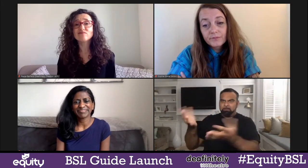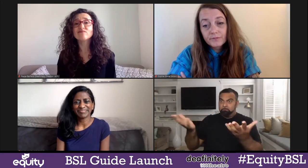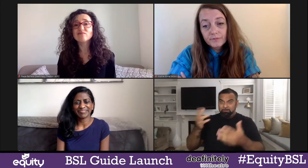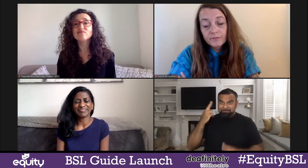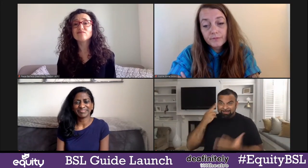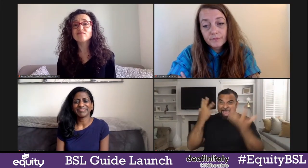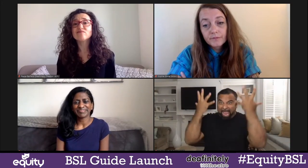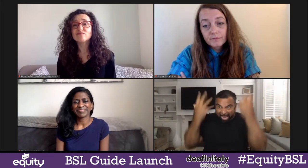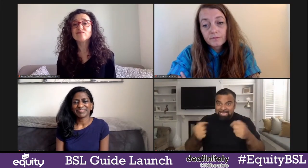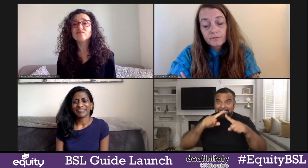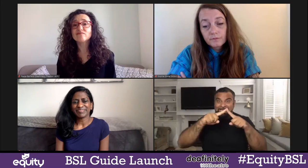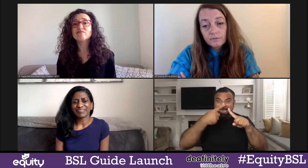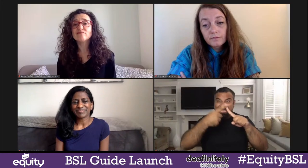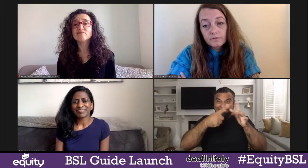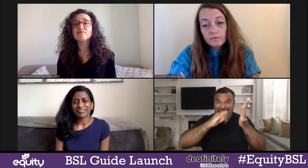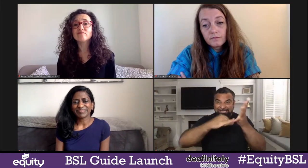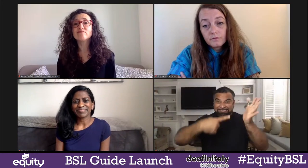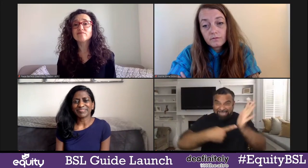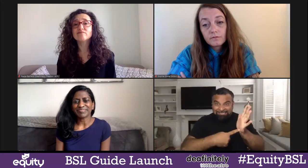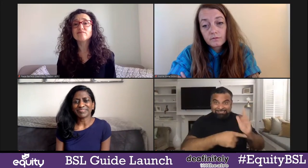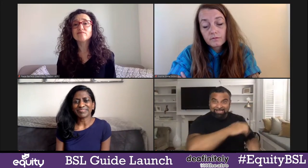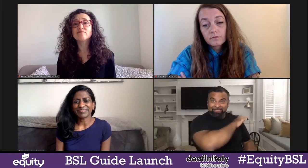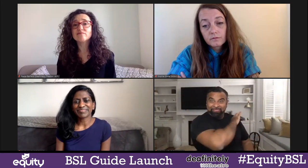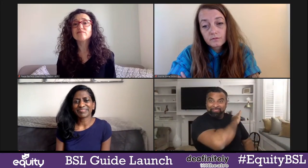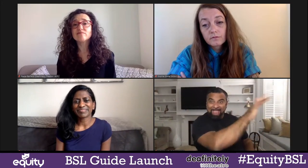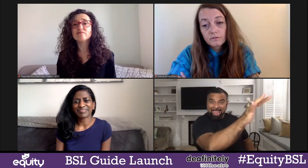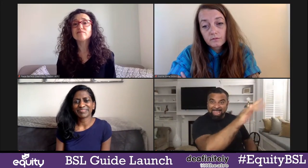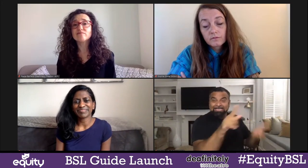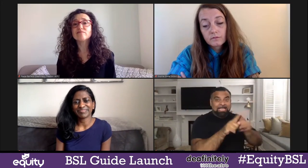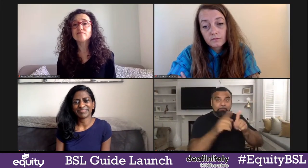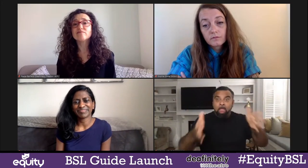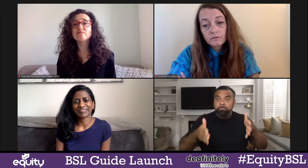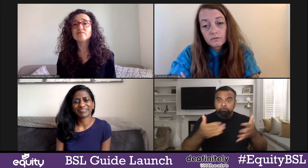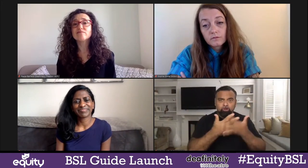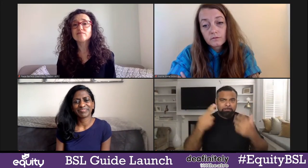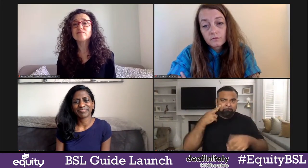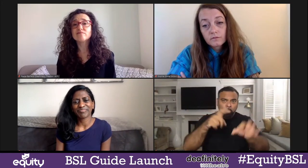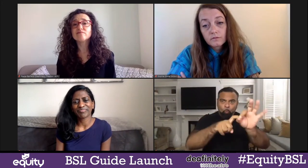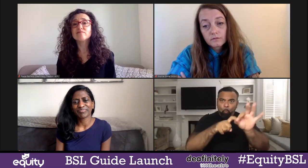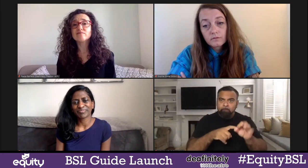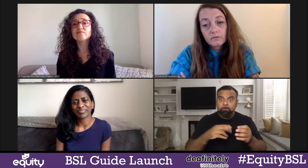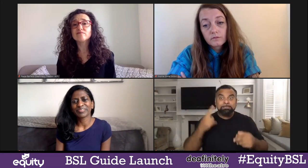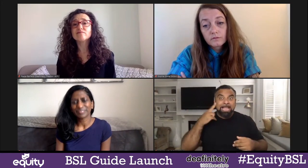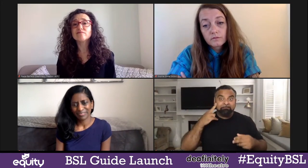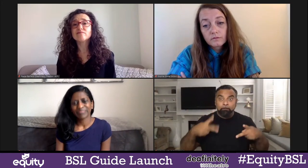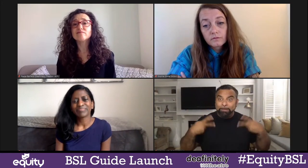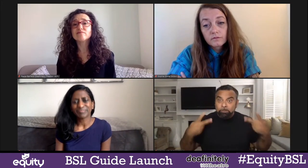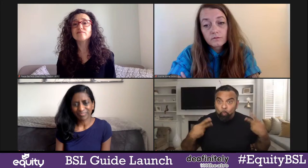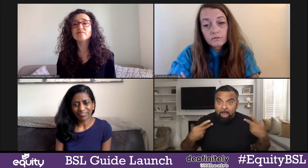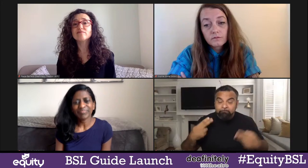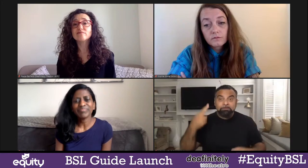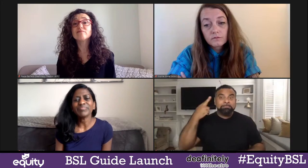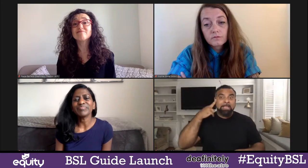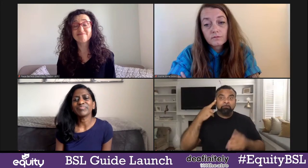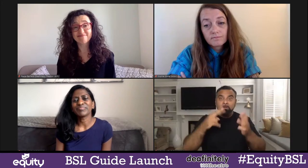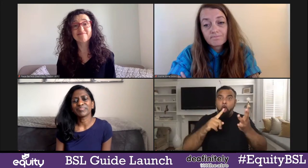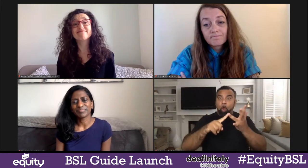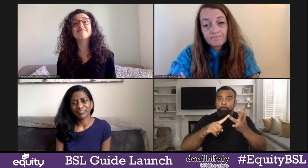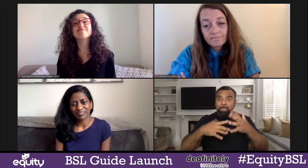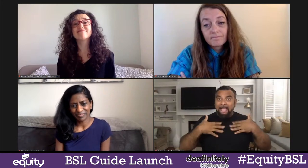on TV, we don't see the, that wide spectrum of deafness. And there are deaf midwives,